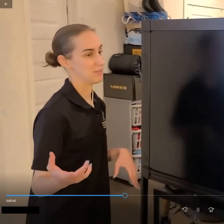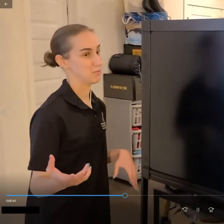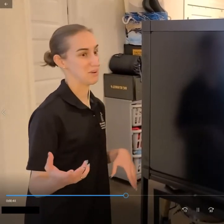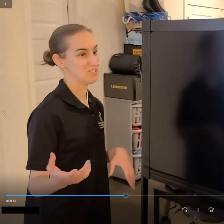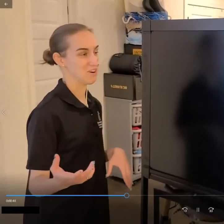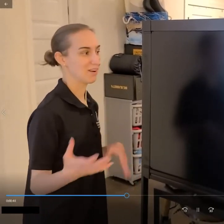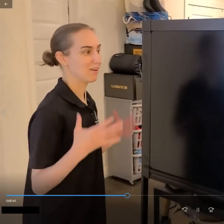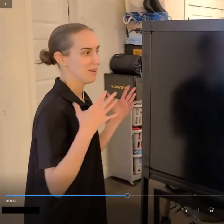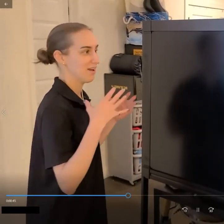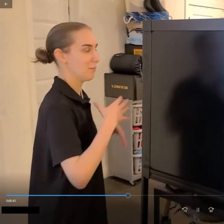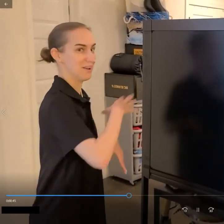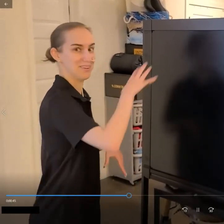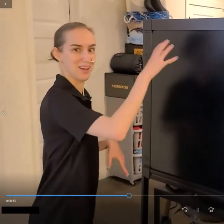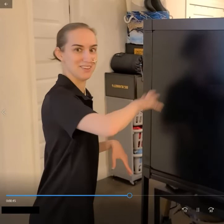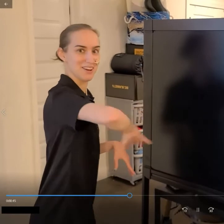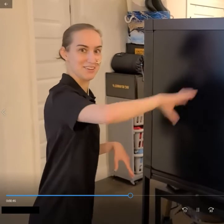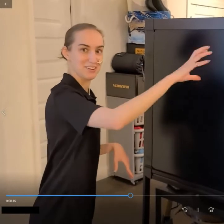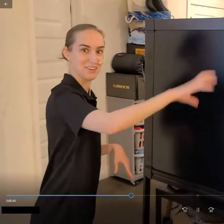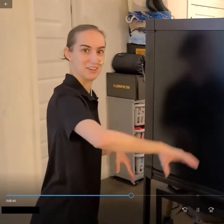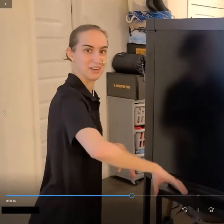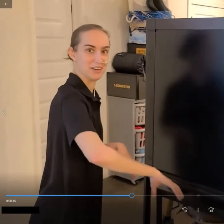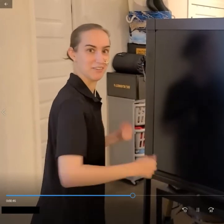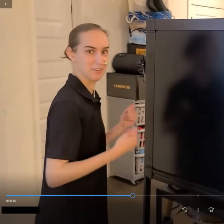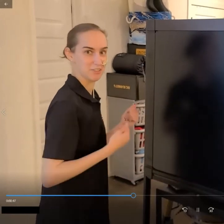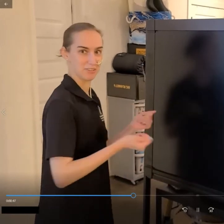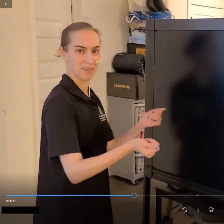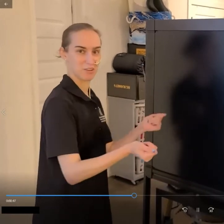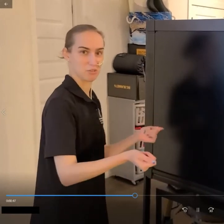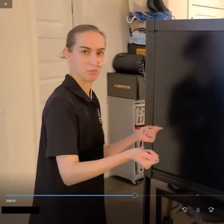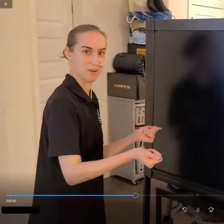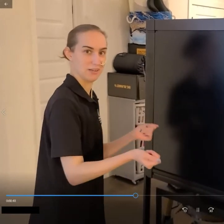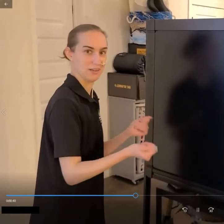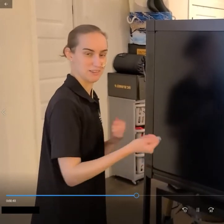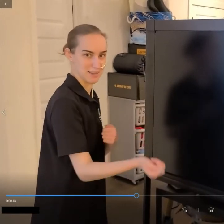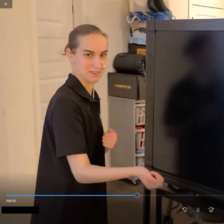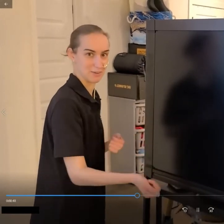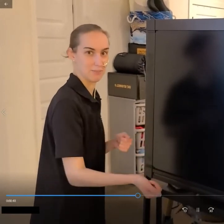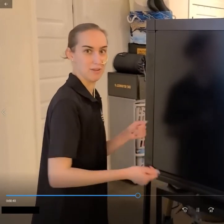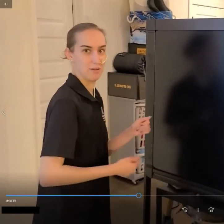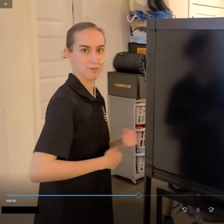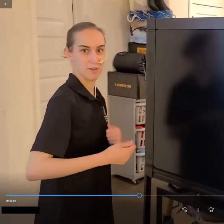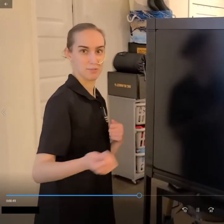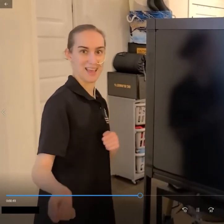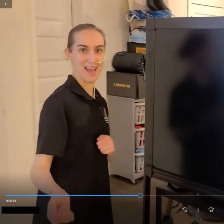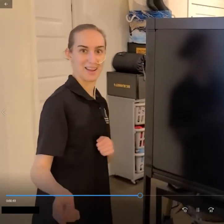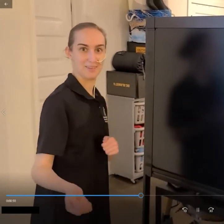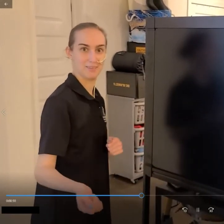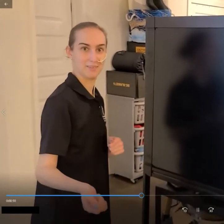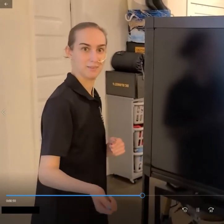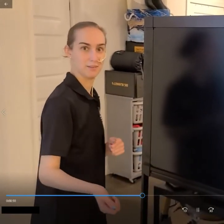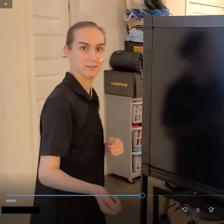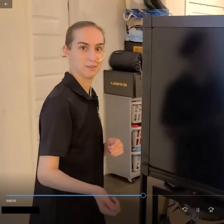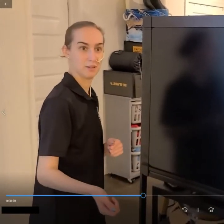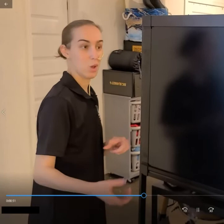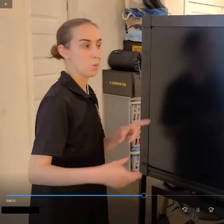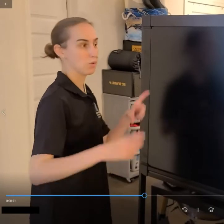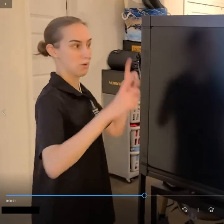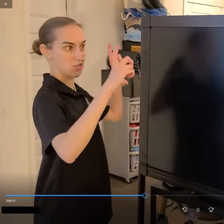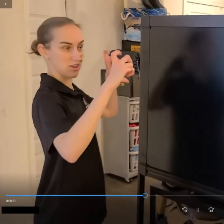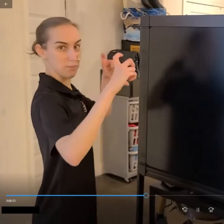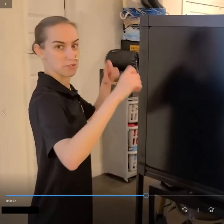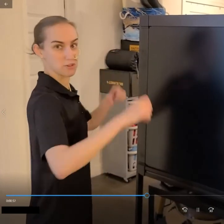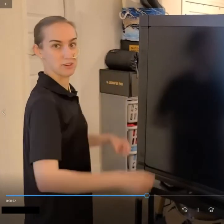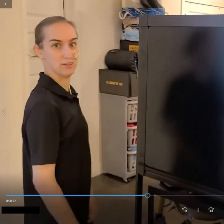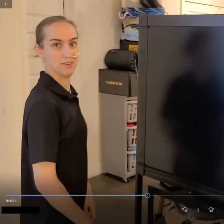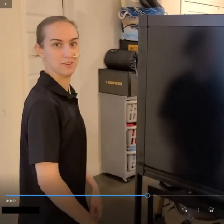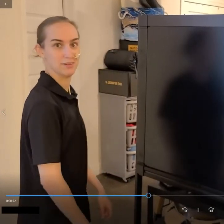some of the stuff I did for my dog. Yeah. I designed it on here and then took the sketches where I needed to take them. So that you can just save those. Well,